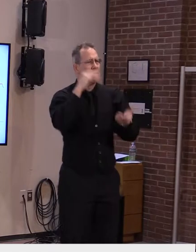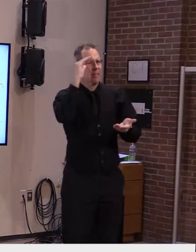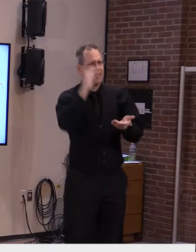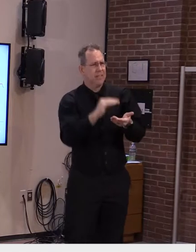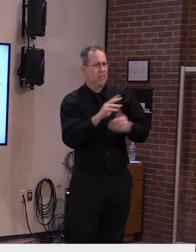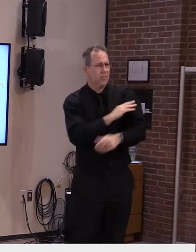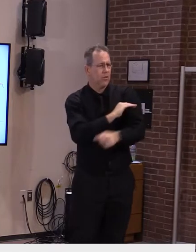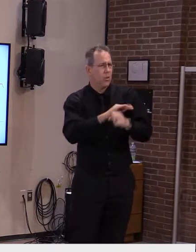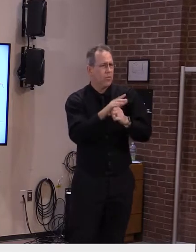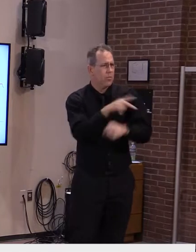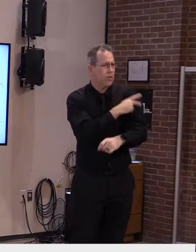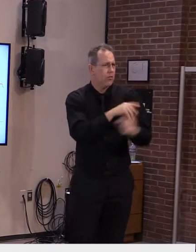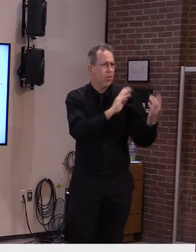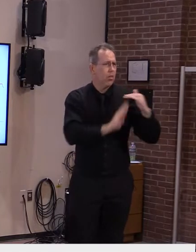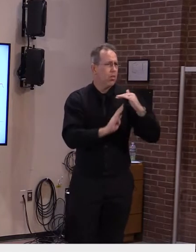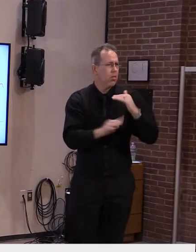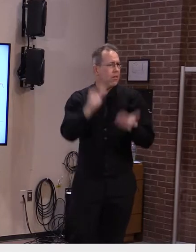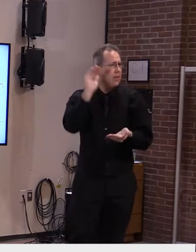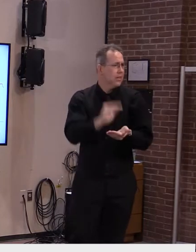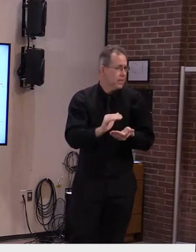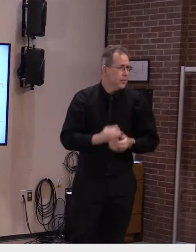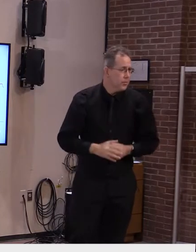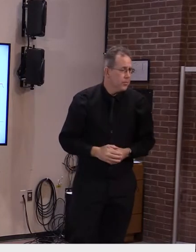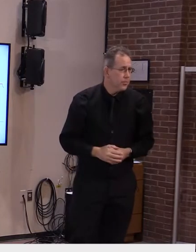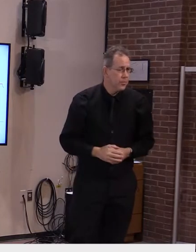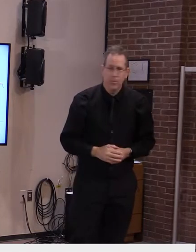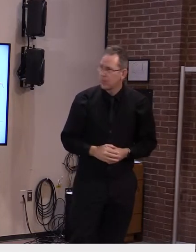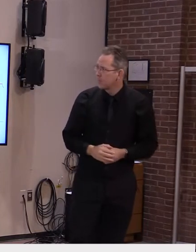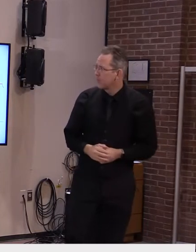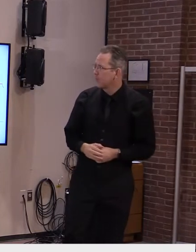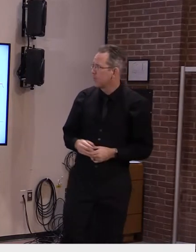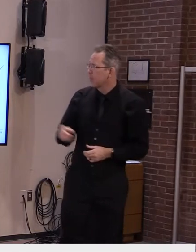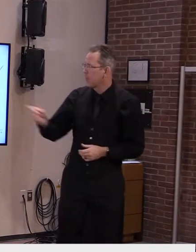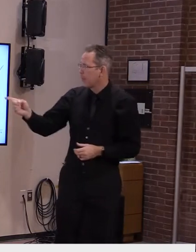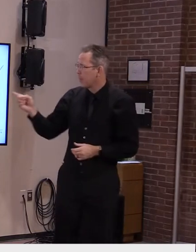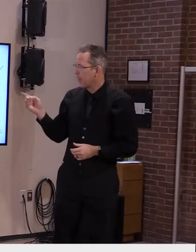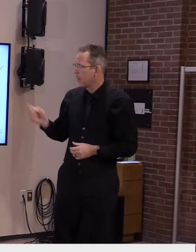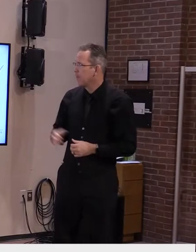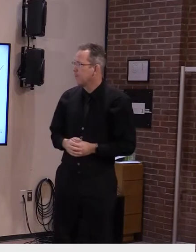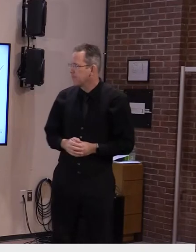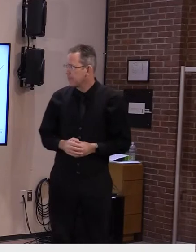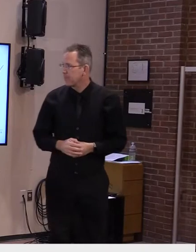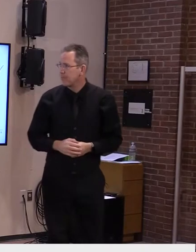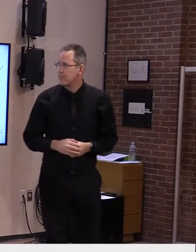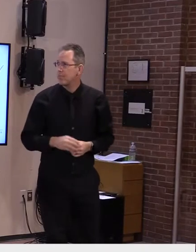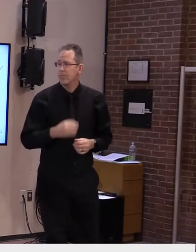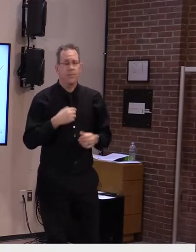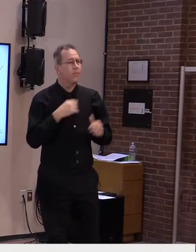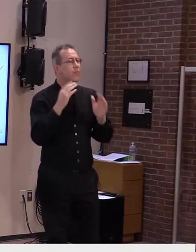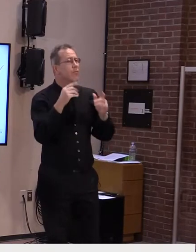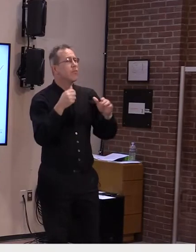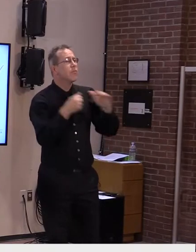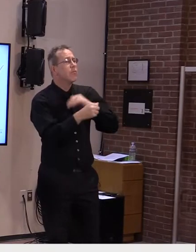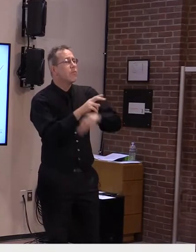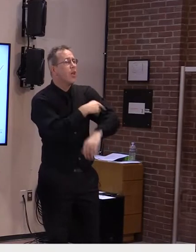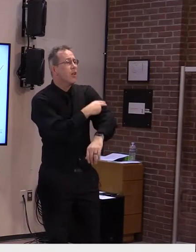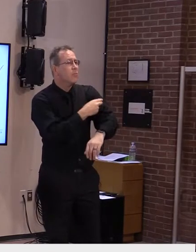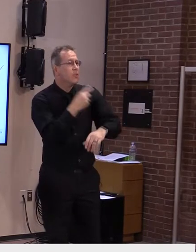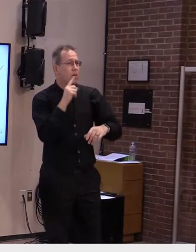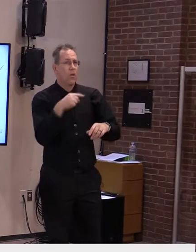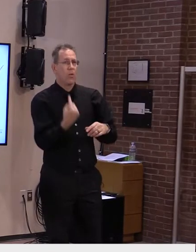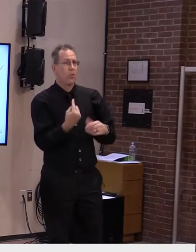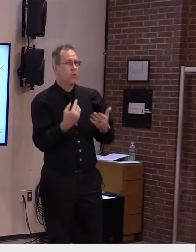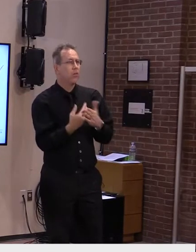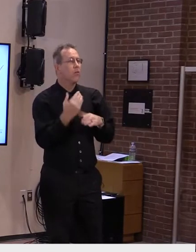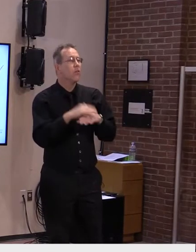as we monitor cases following Thanksgiving. And again, Vermont is not alone here. We look at the numbers across New England, and you can see